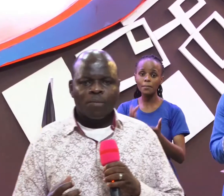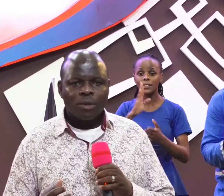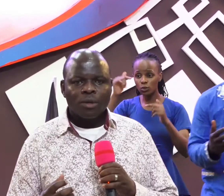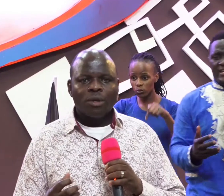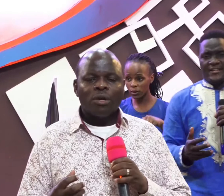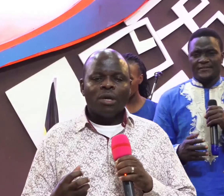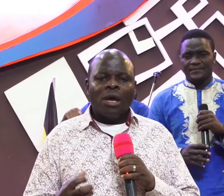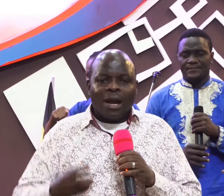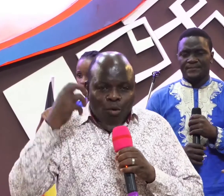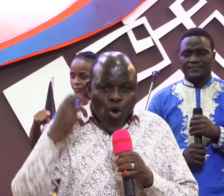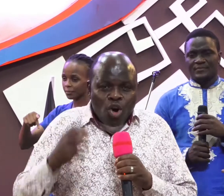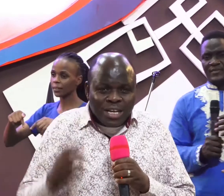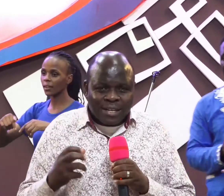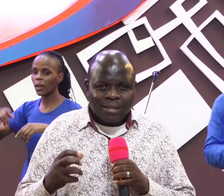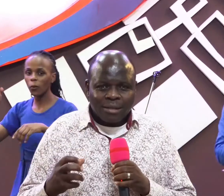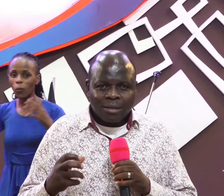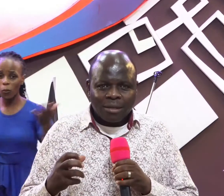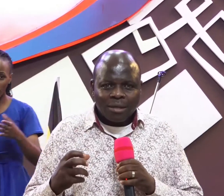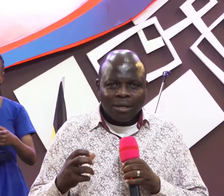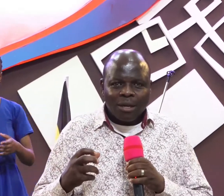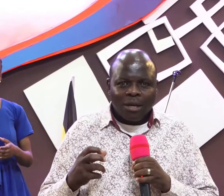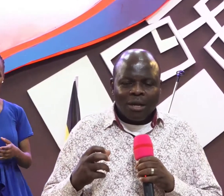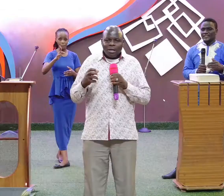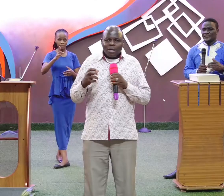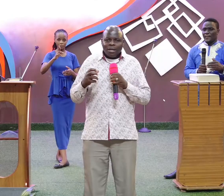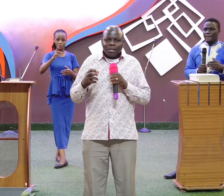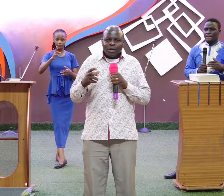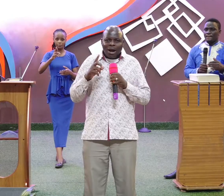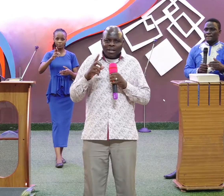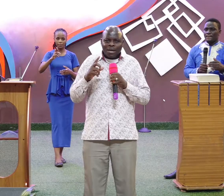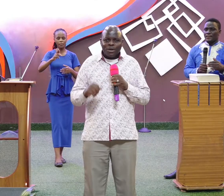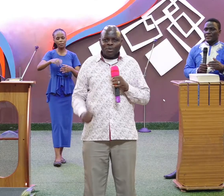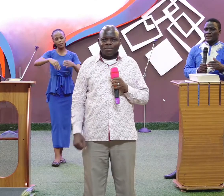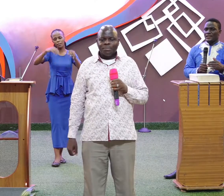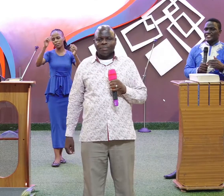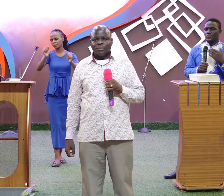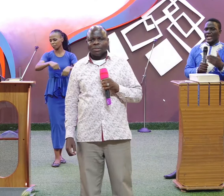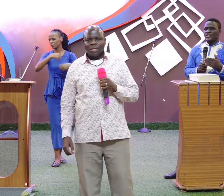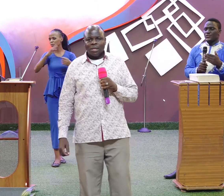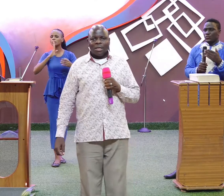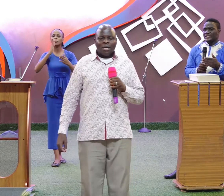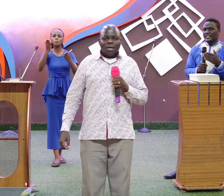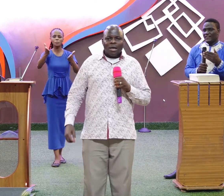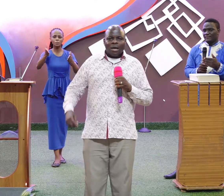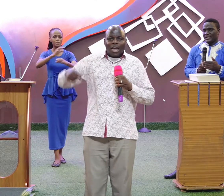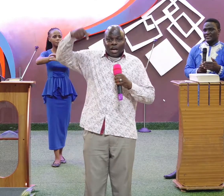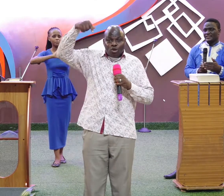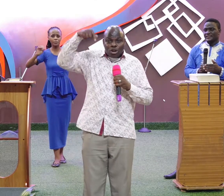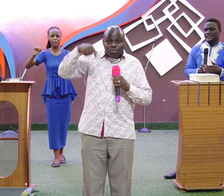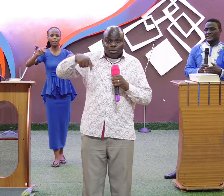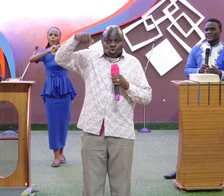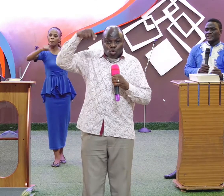Maybe today, that where you are is where you wouldn't have